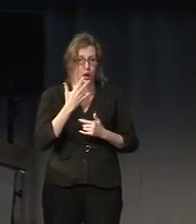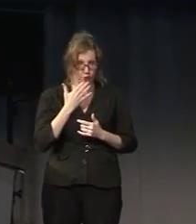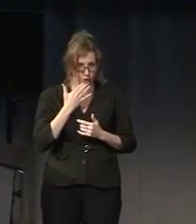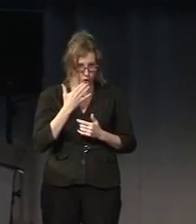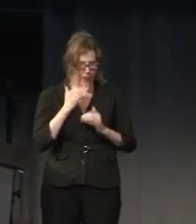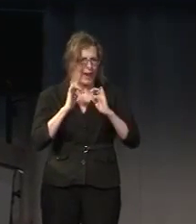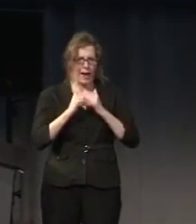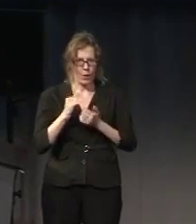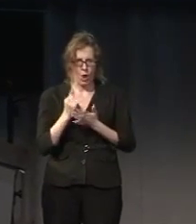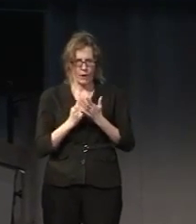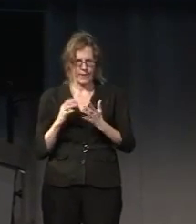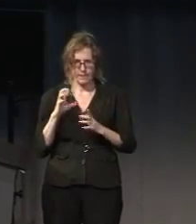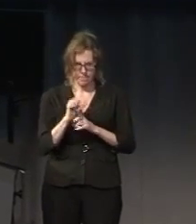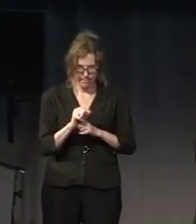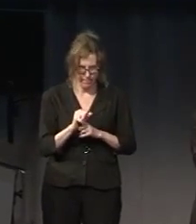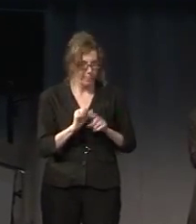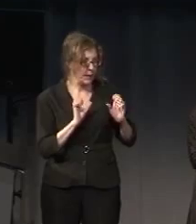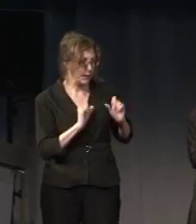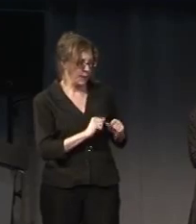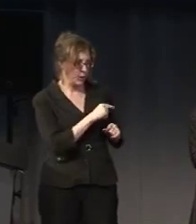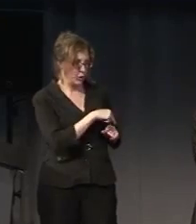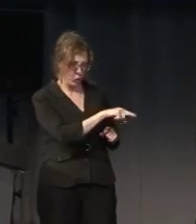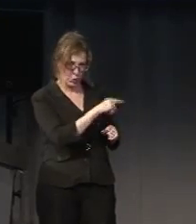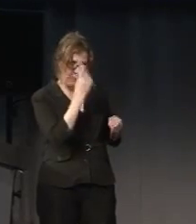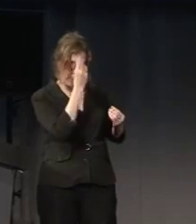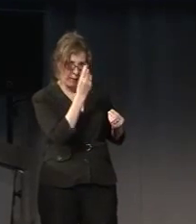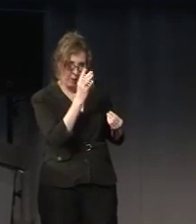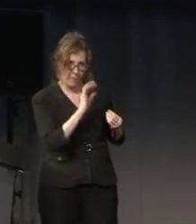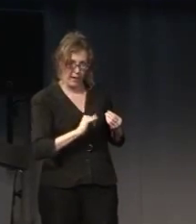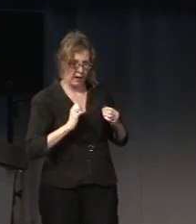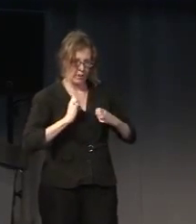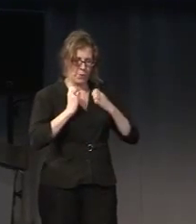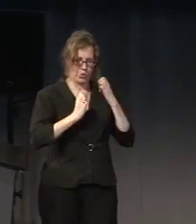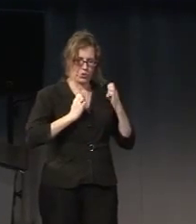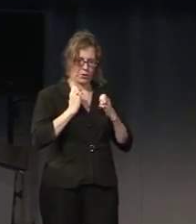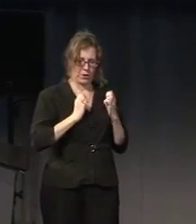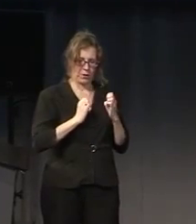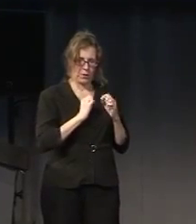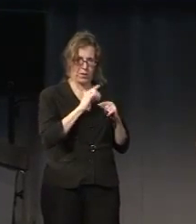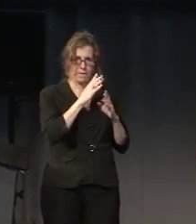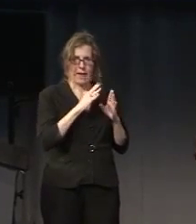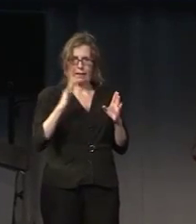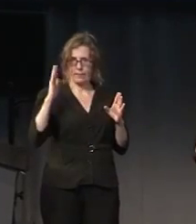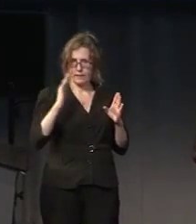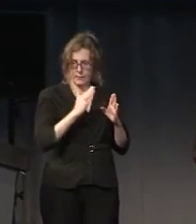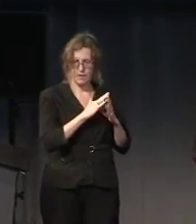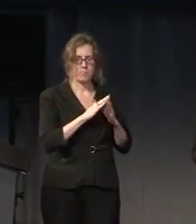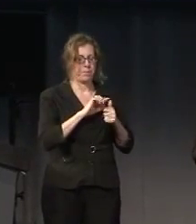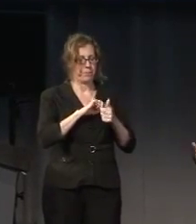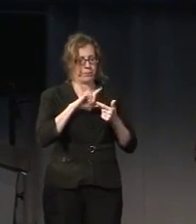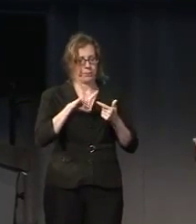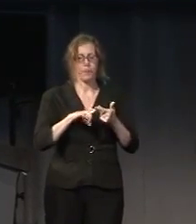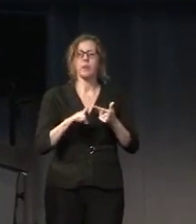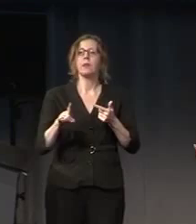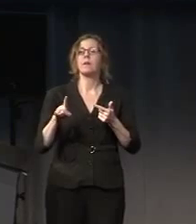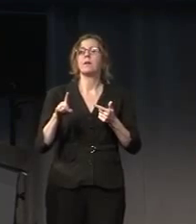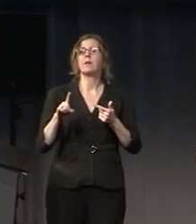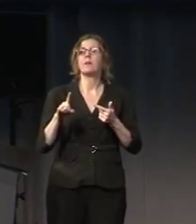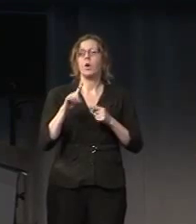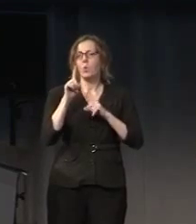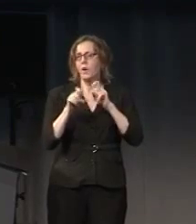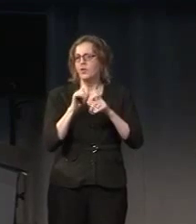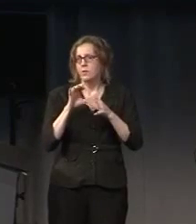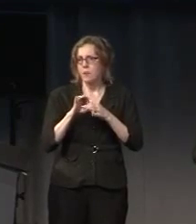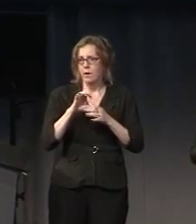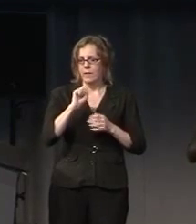the panelists, could the participants here think about that emotional valence? And then sliding into questions of